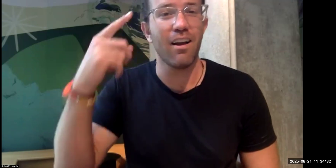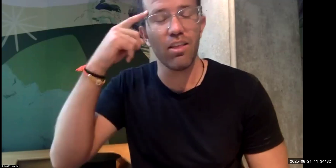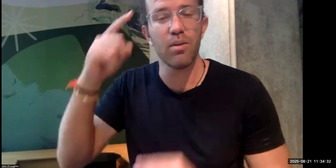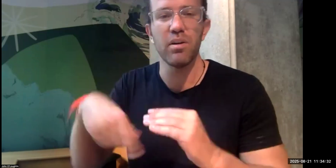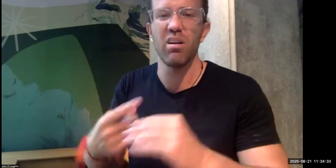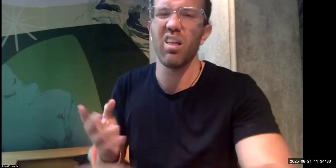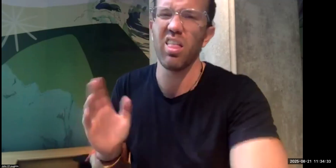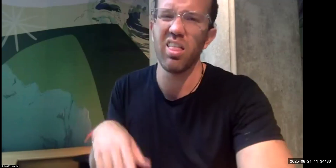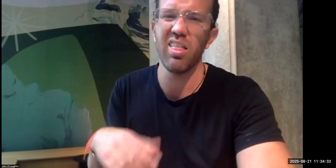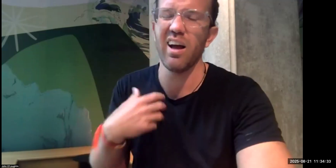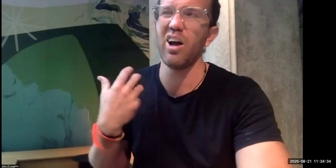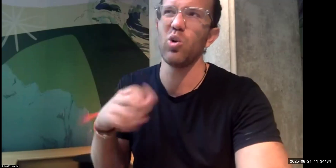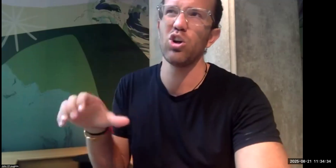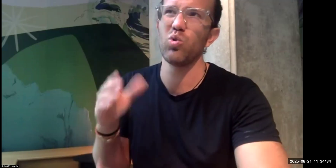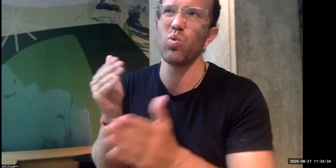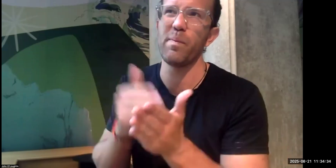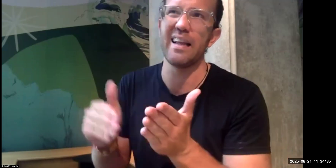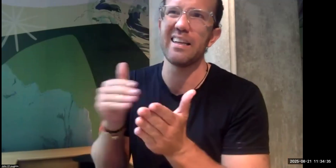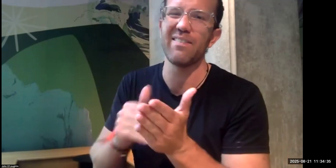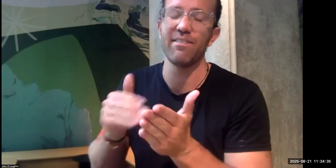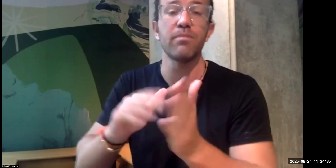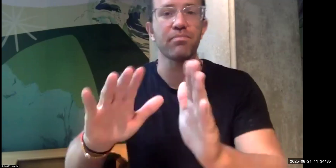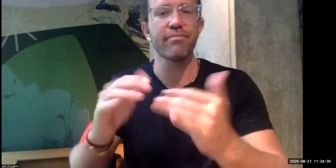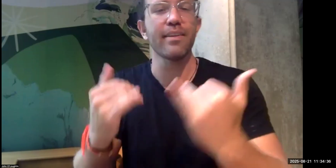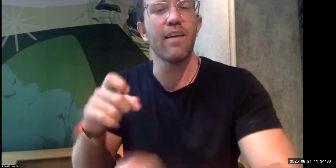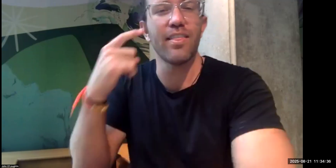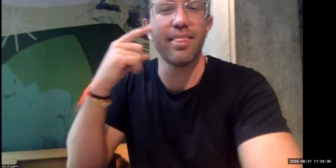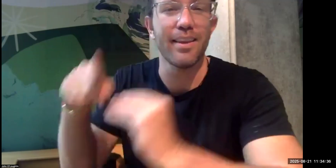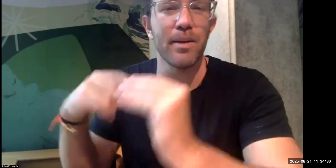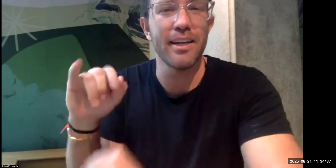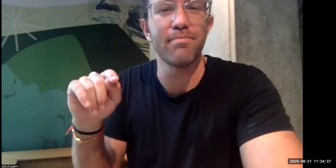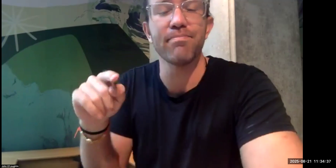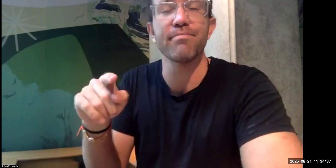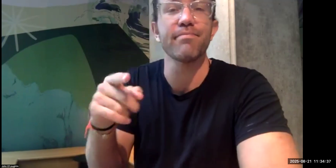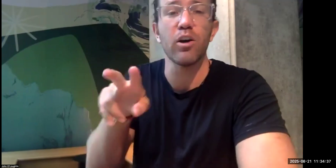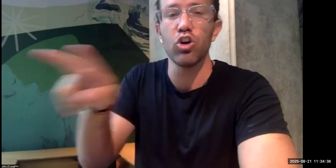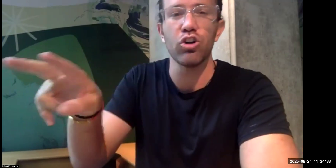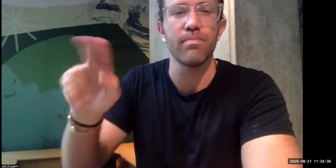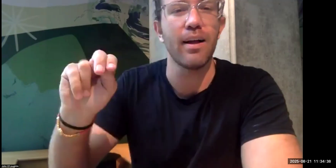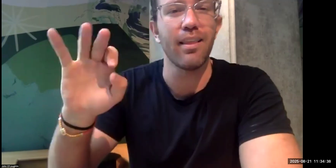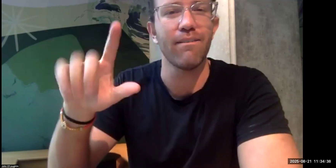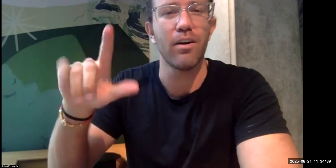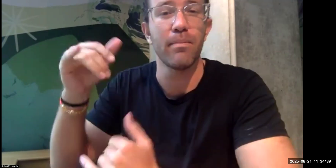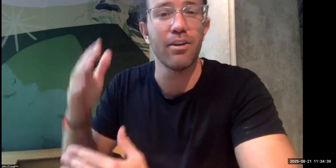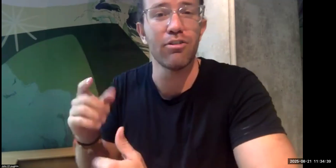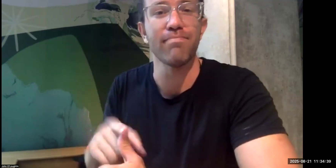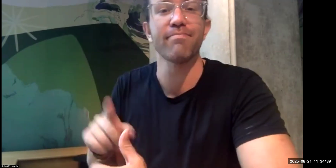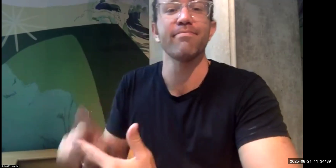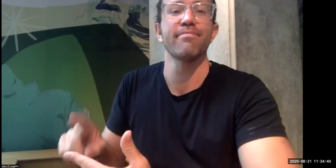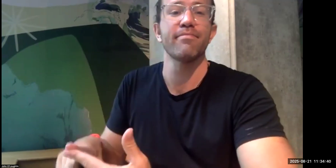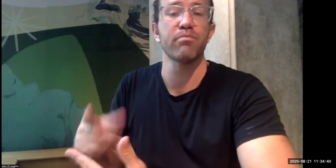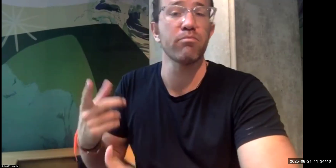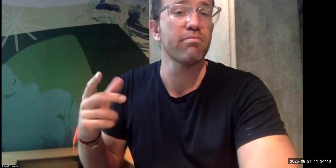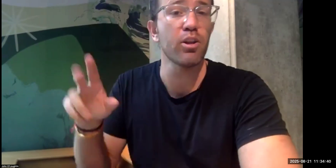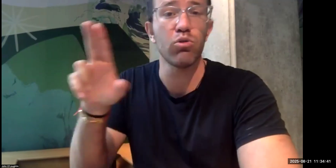Before you have a second thought about, ugh, I don't want to do this kind of repetitive work, think about it this way. You